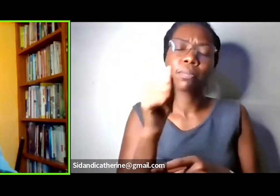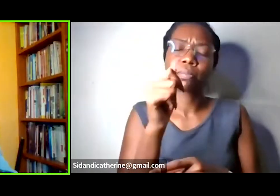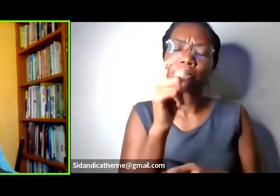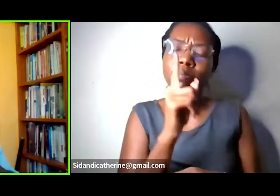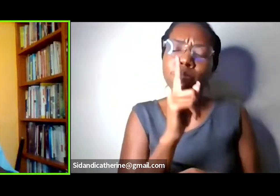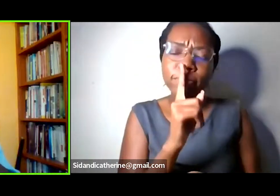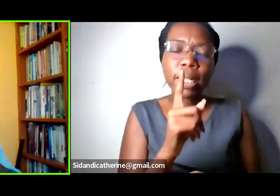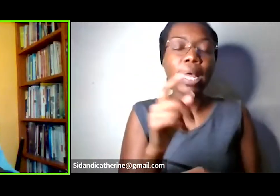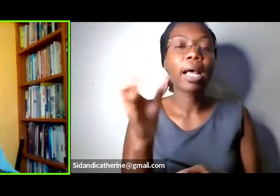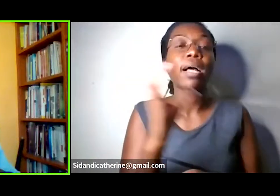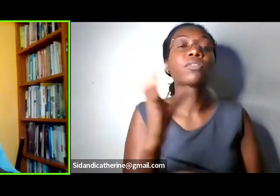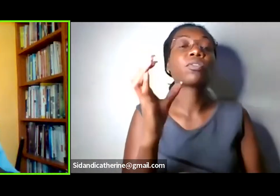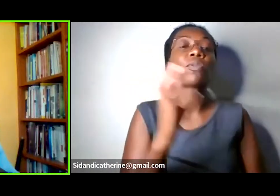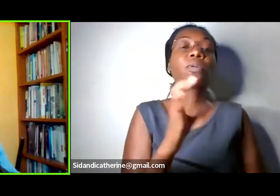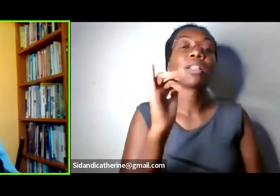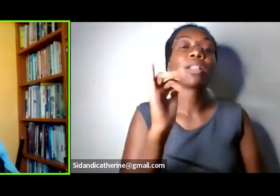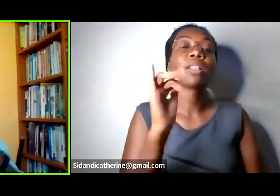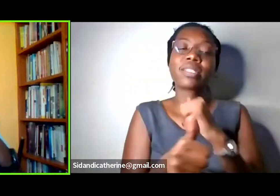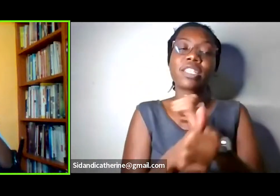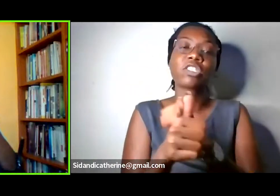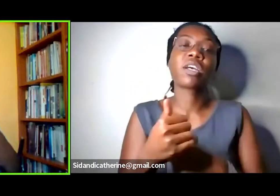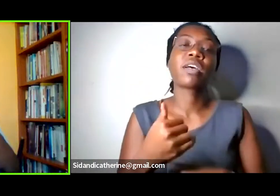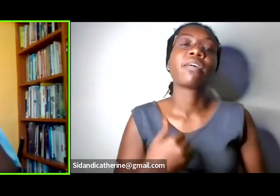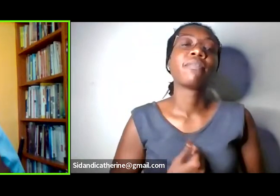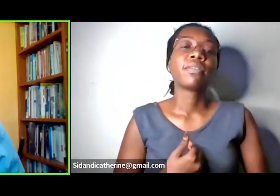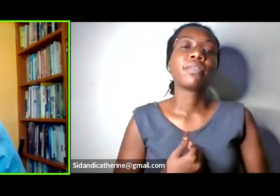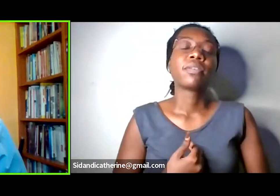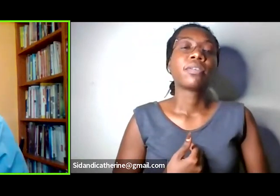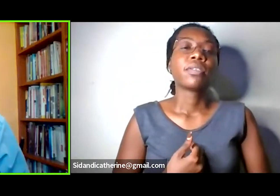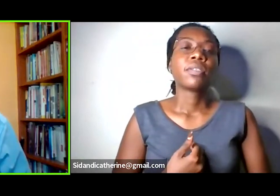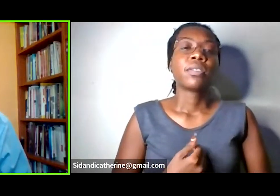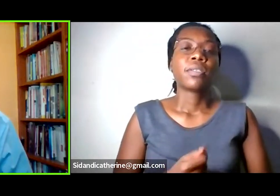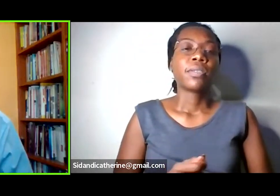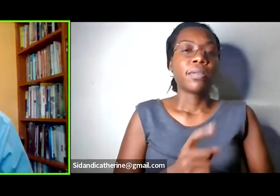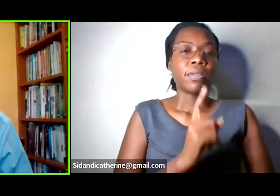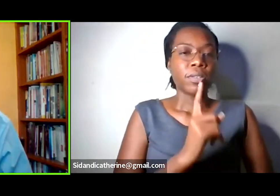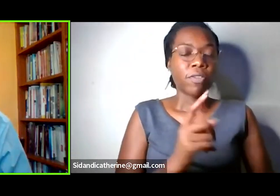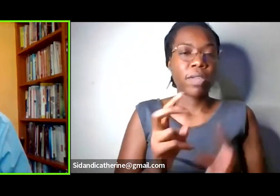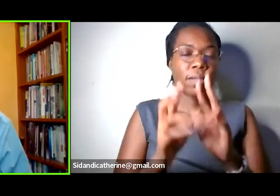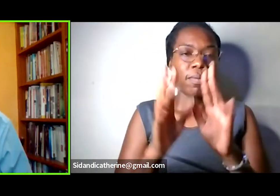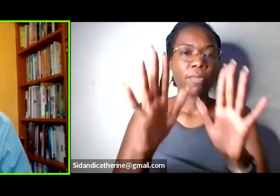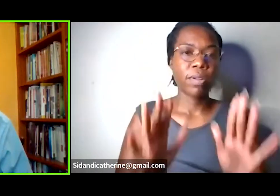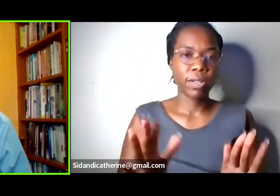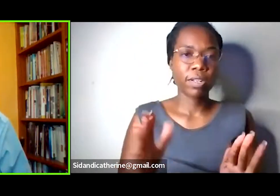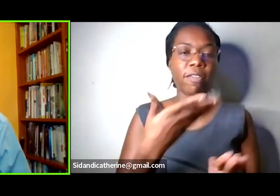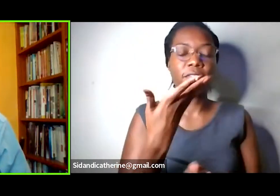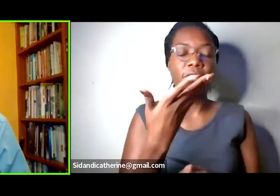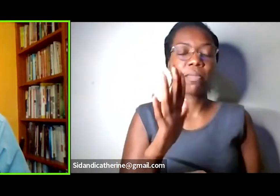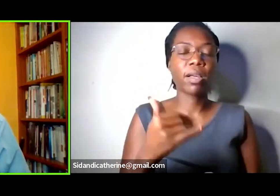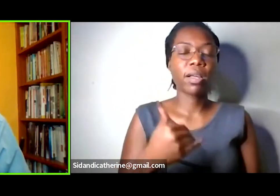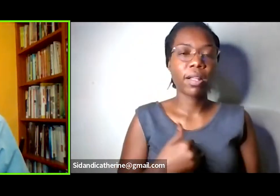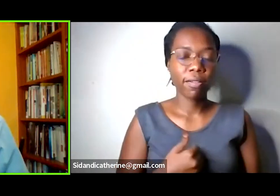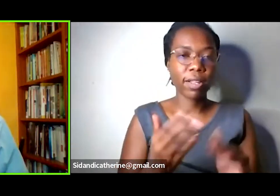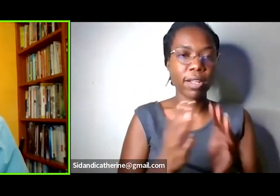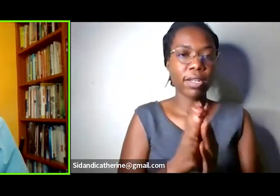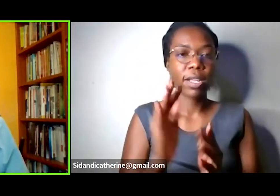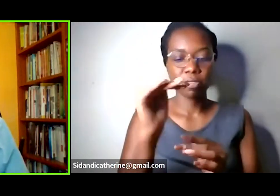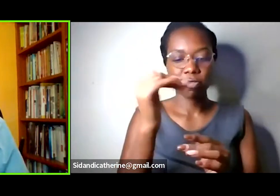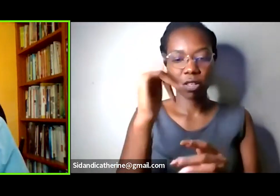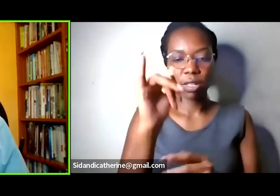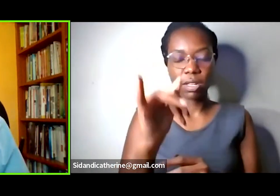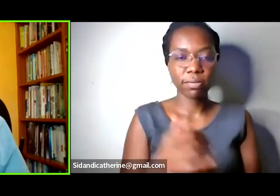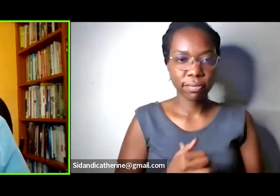different dynamics, slightly beyond what I've said, but some of the basics that I've mentioned still